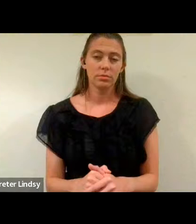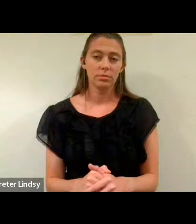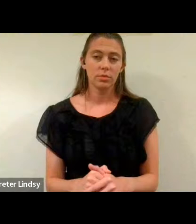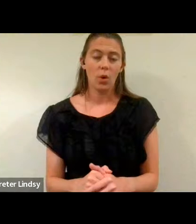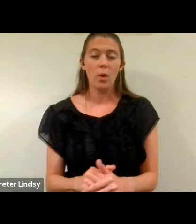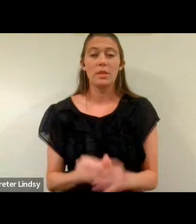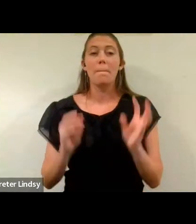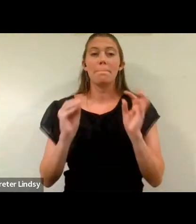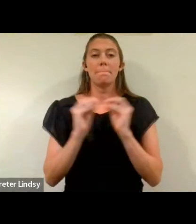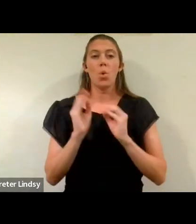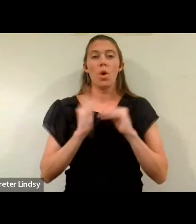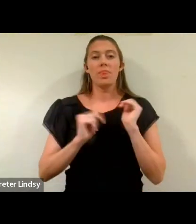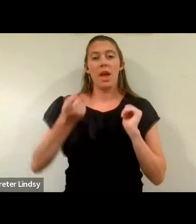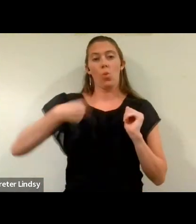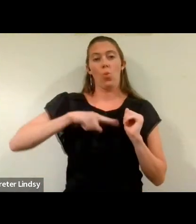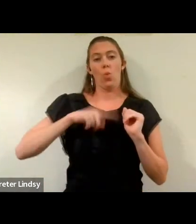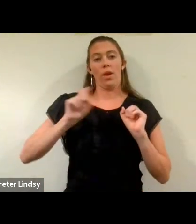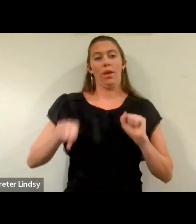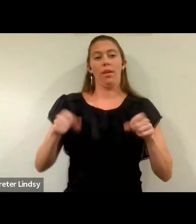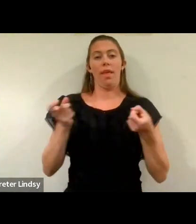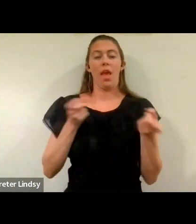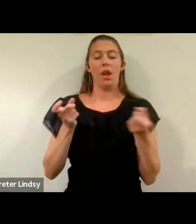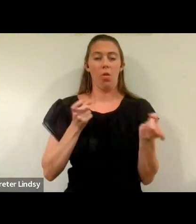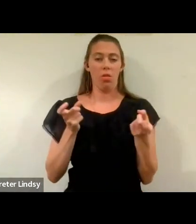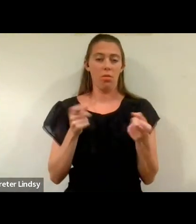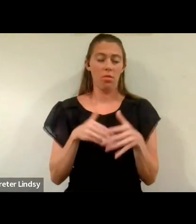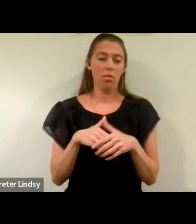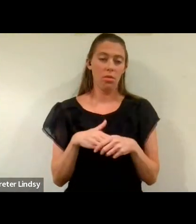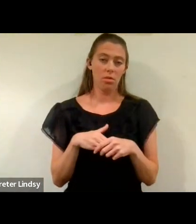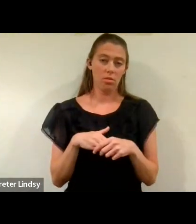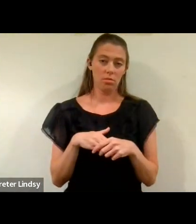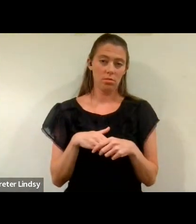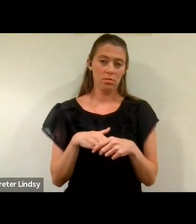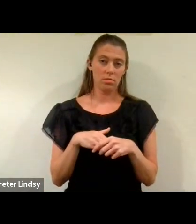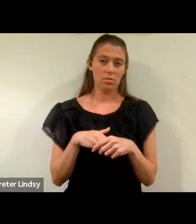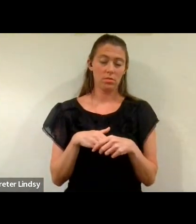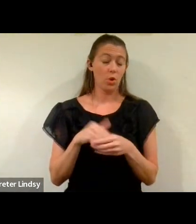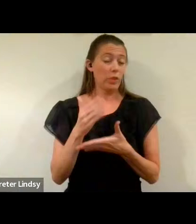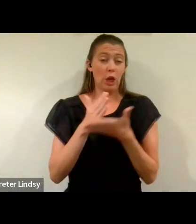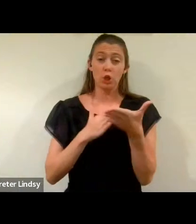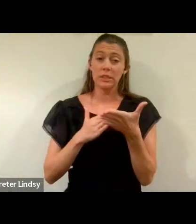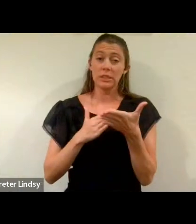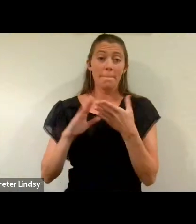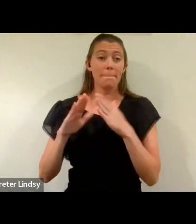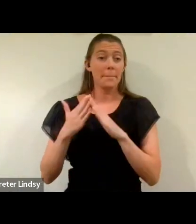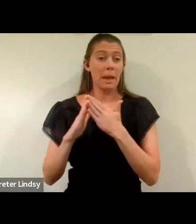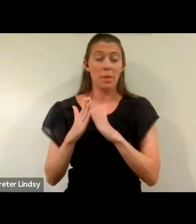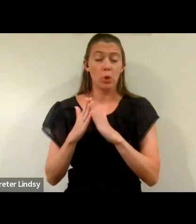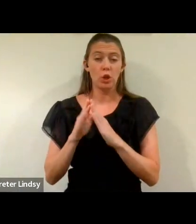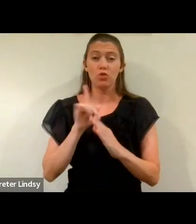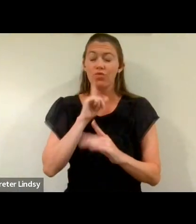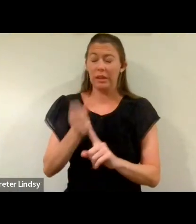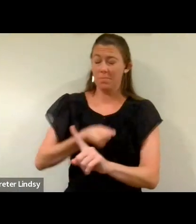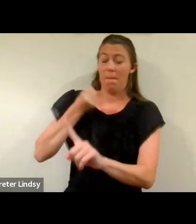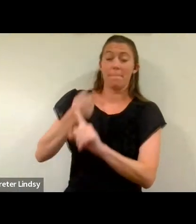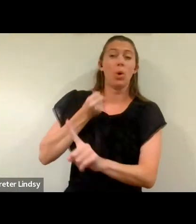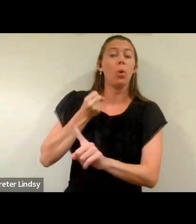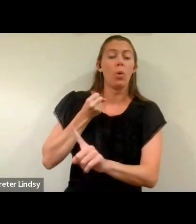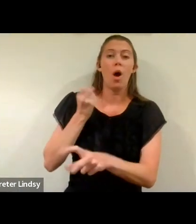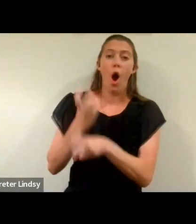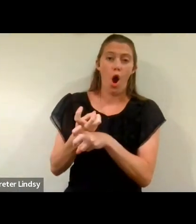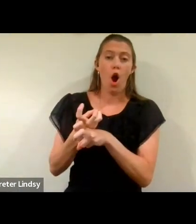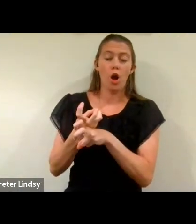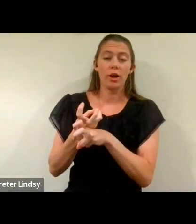people, and especially in the unincorporated communities, that will not recover in 2 months or a year